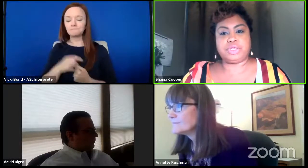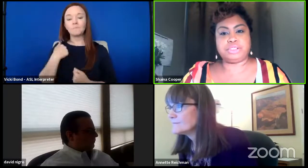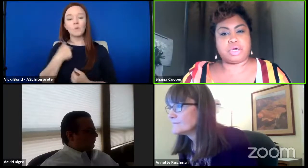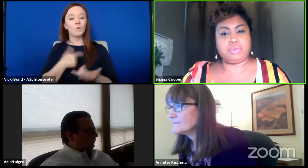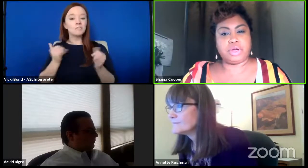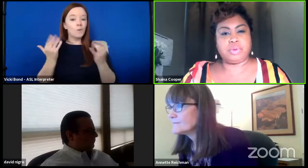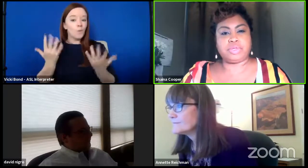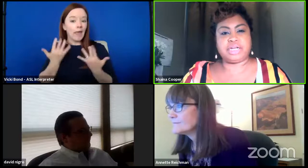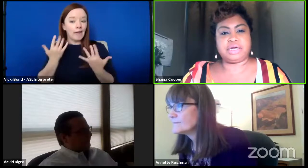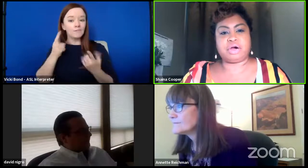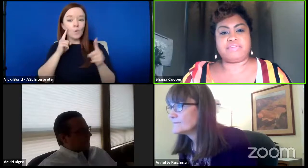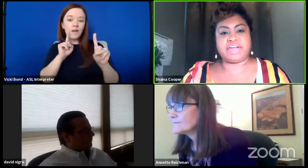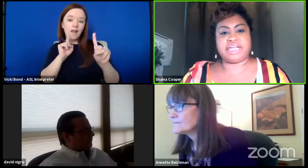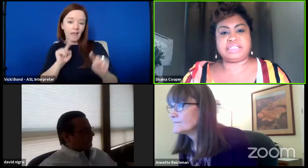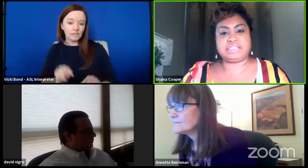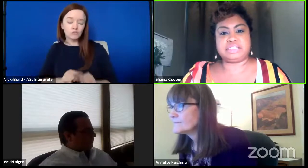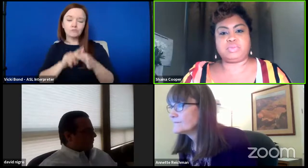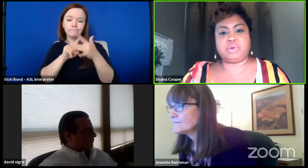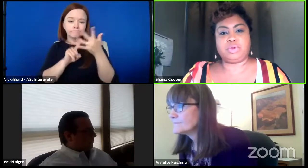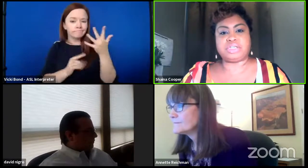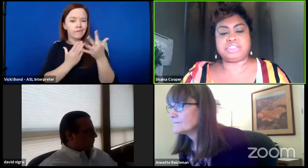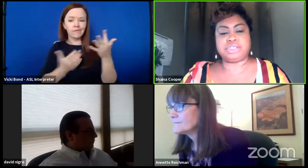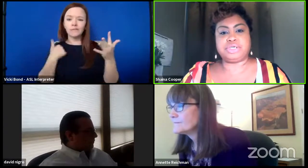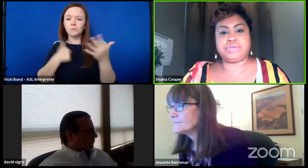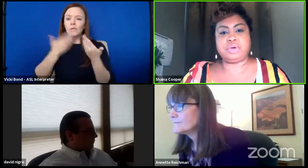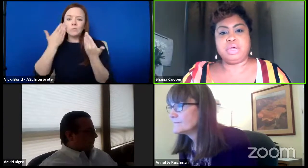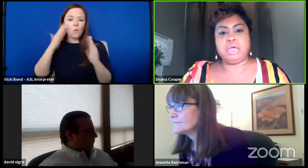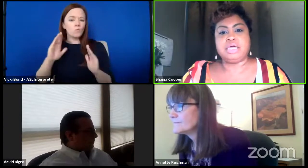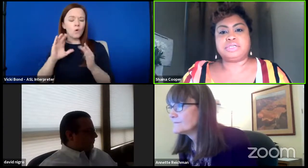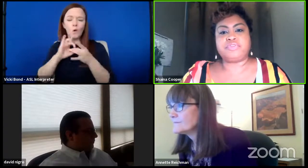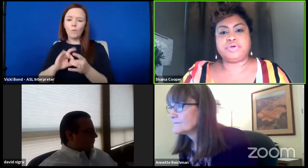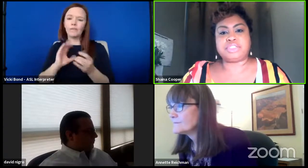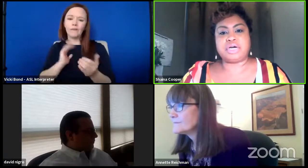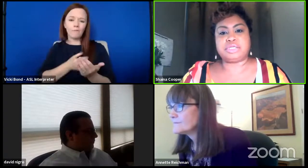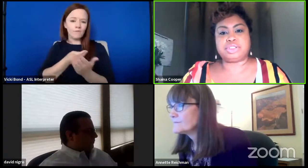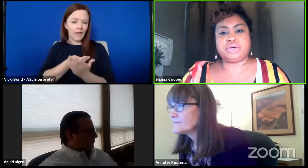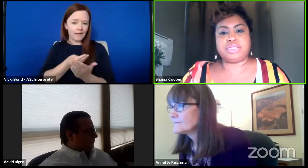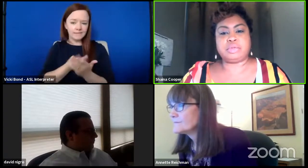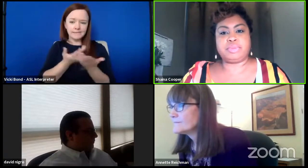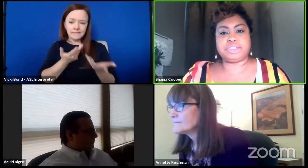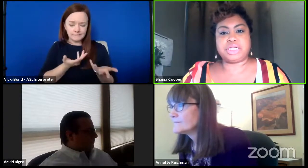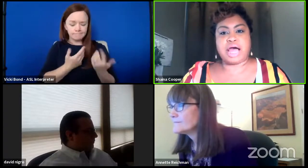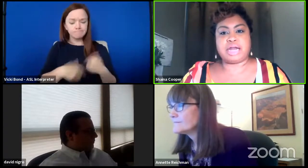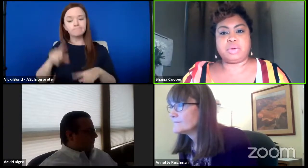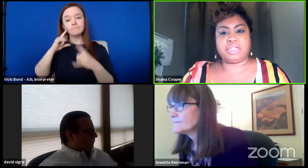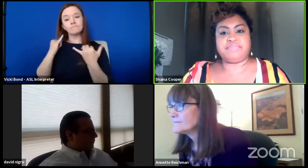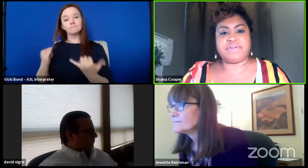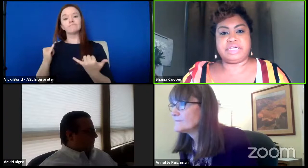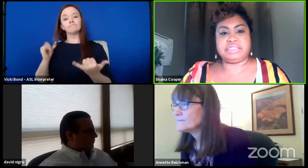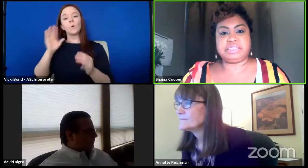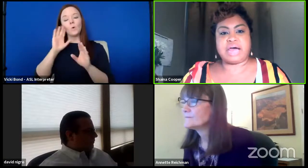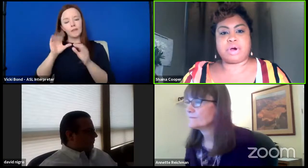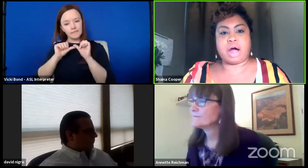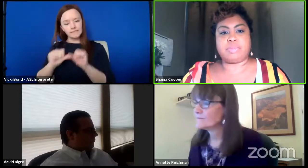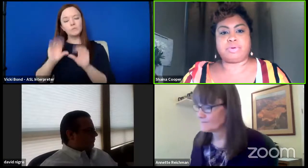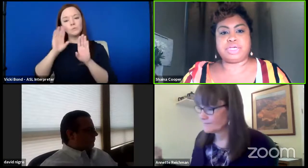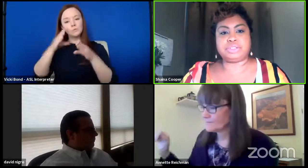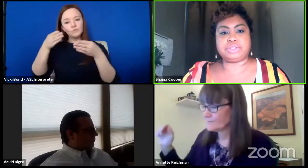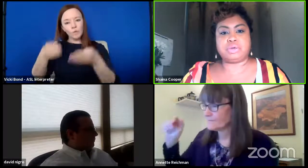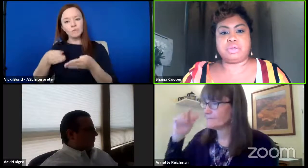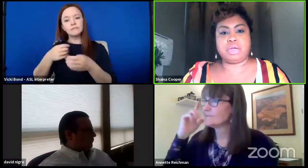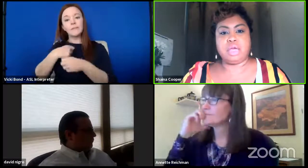answers on what we don't know related to our finances, we will continue to focus on ensuring that the budget adequately funds